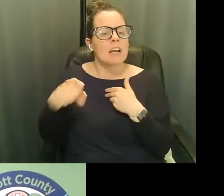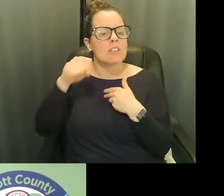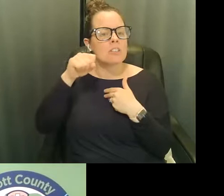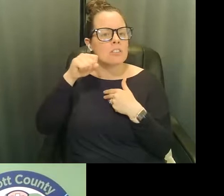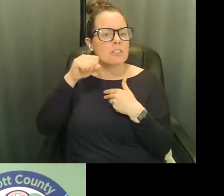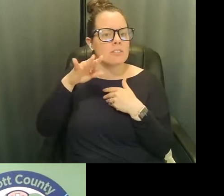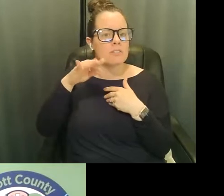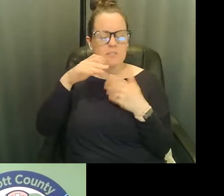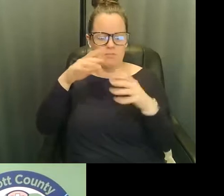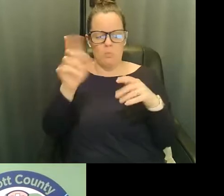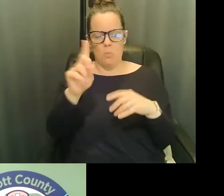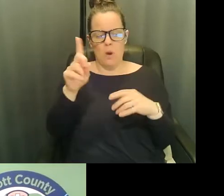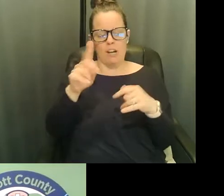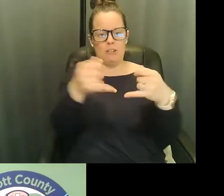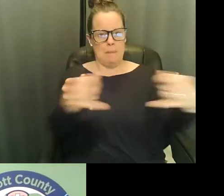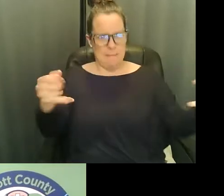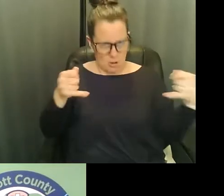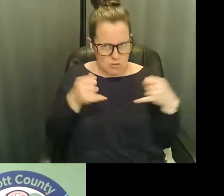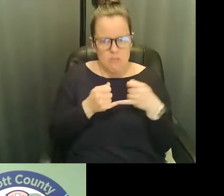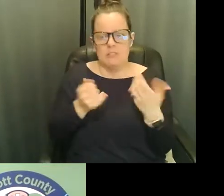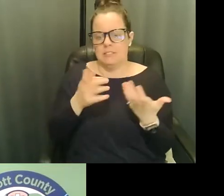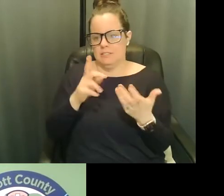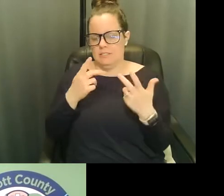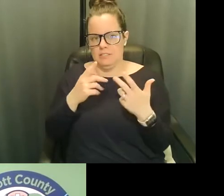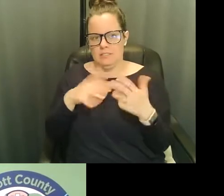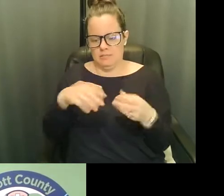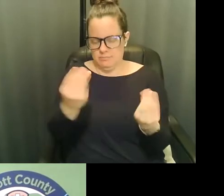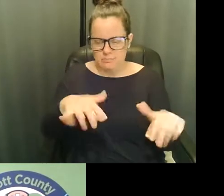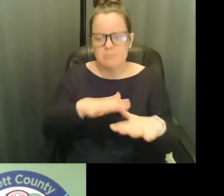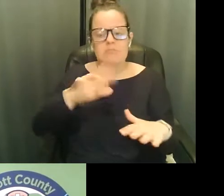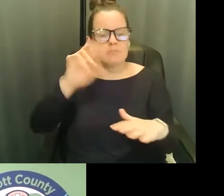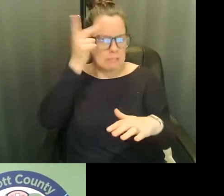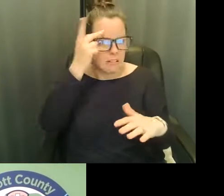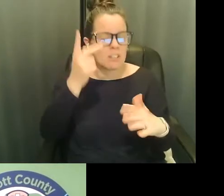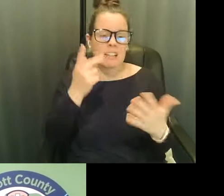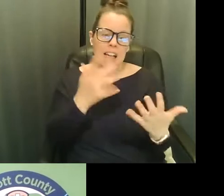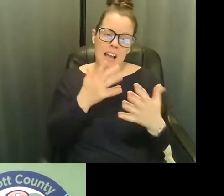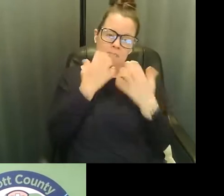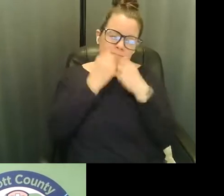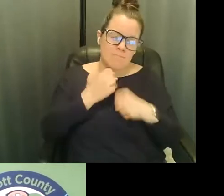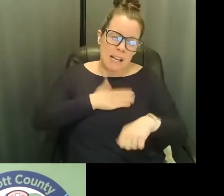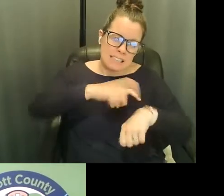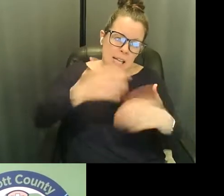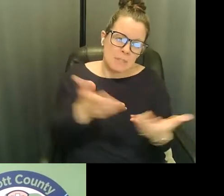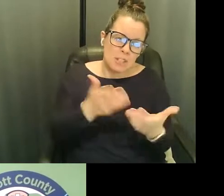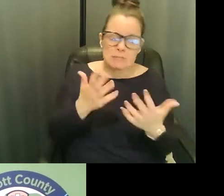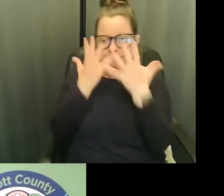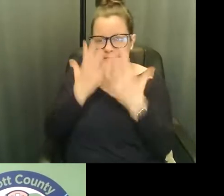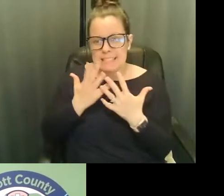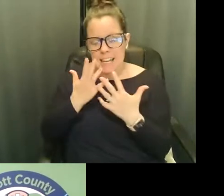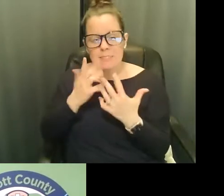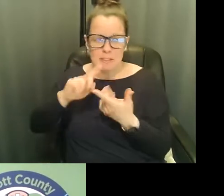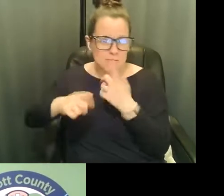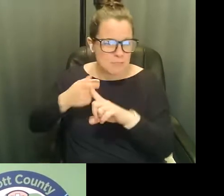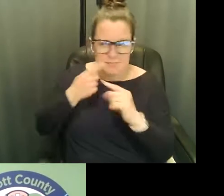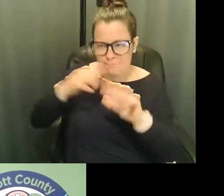boundaries. I've valued my time in the Quad Cities, and I'm sad to leave the friends I've made and relationships I've enjoyed.